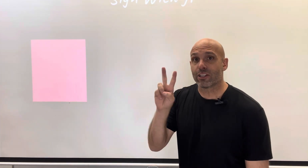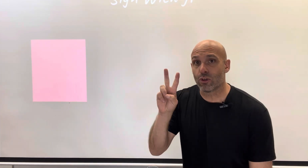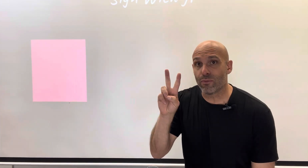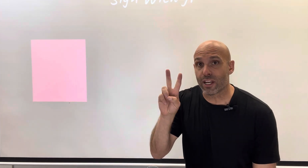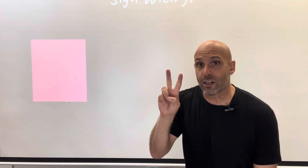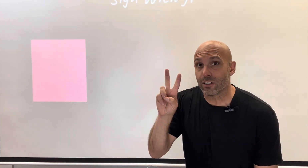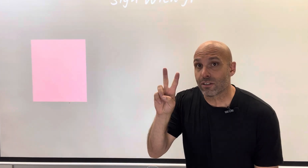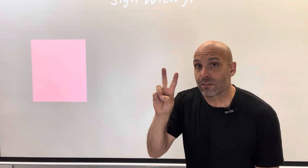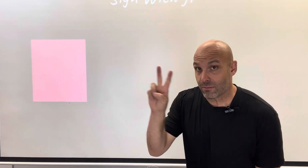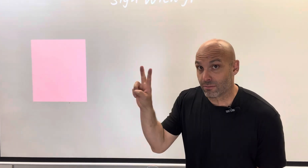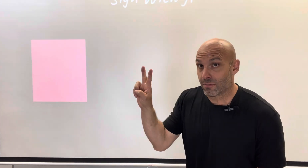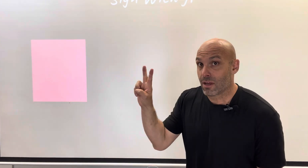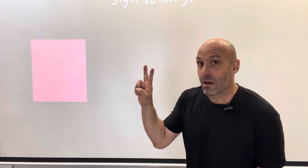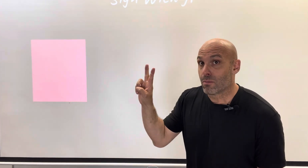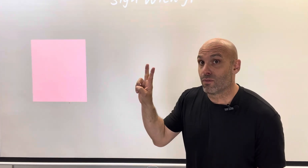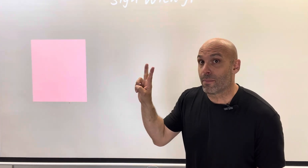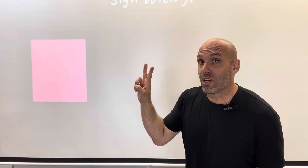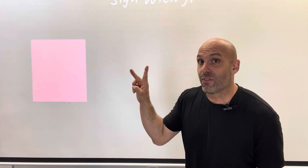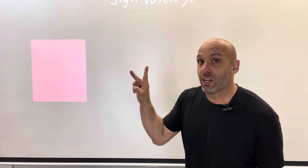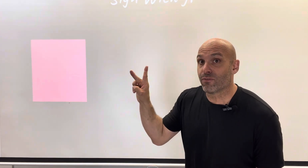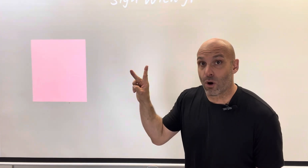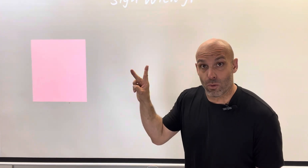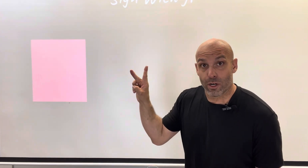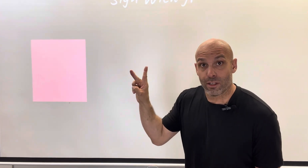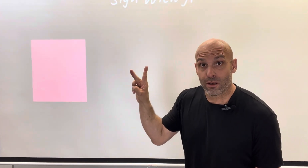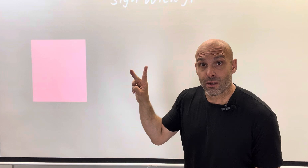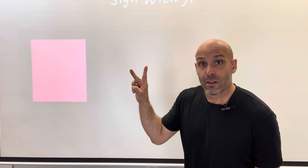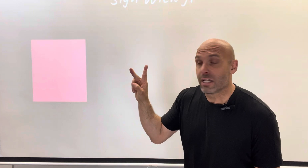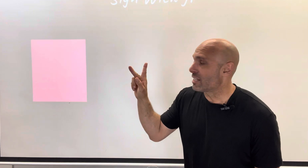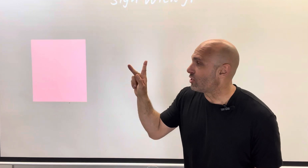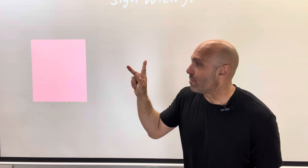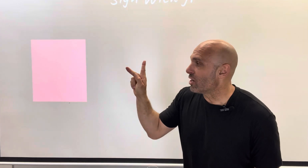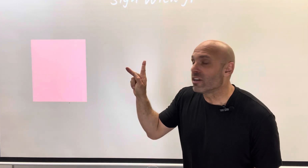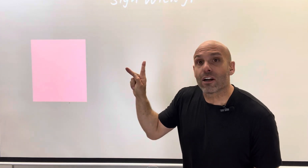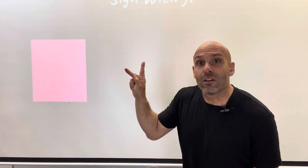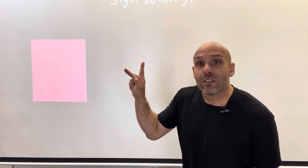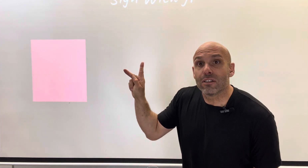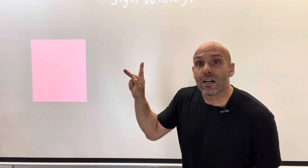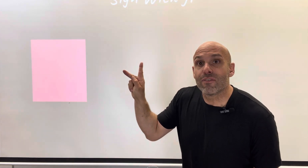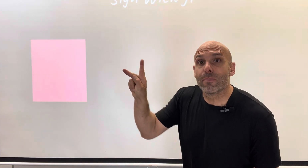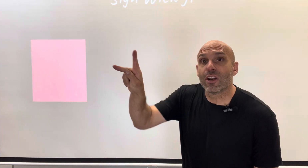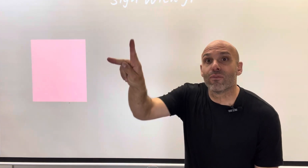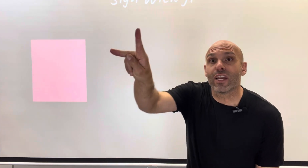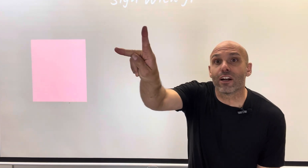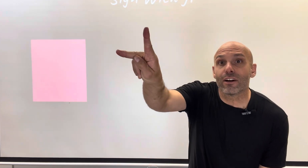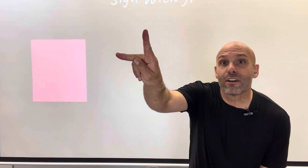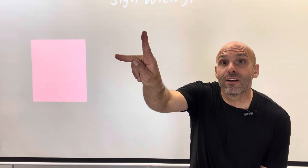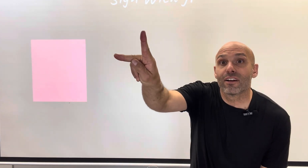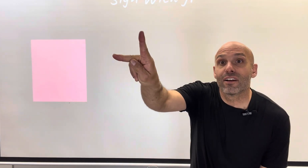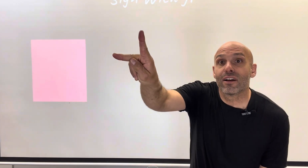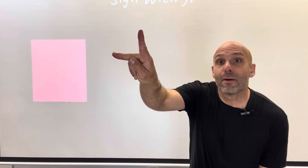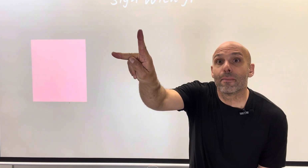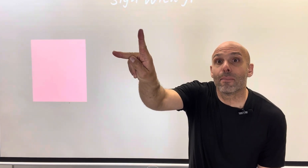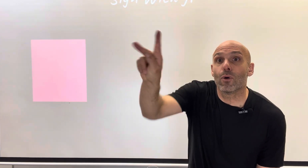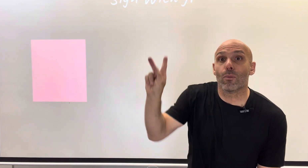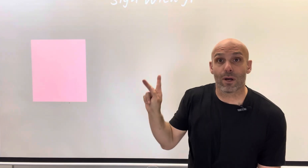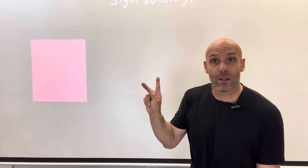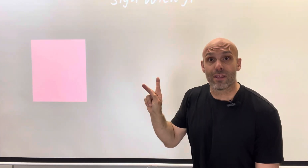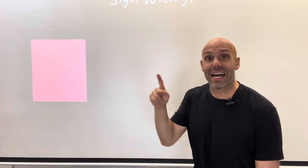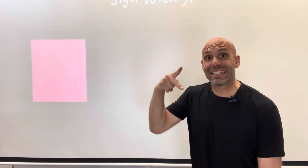2 fingers, move the middle finger forward, touch your middle knuckle of your middle finger. Boom. That's